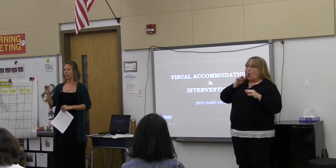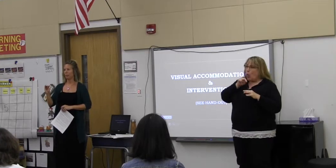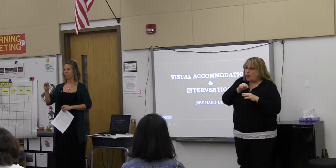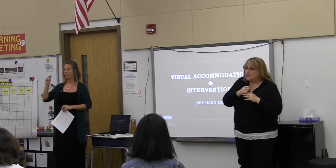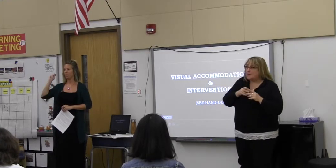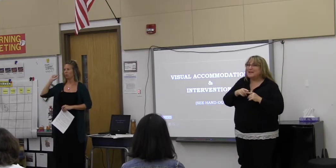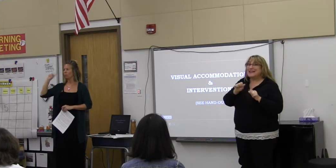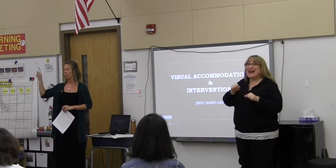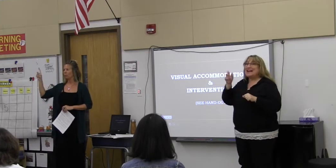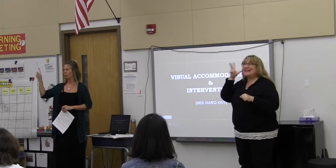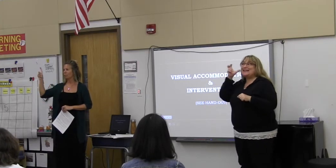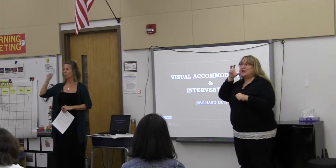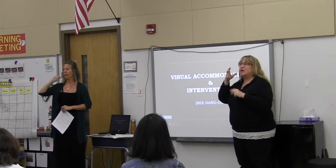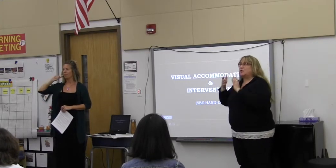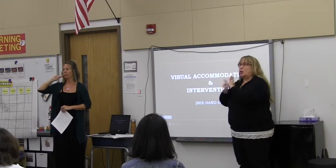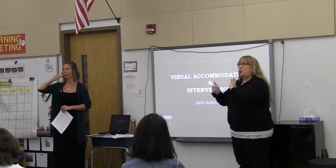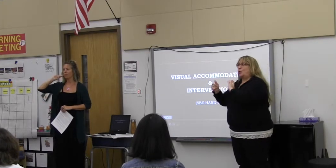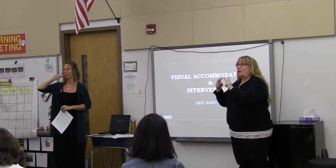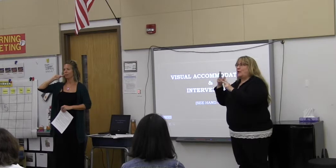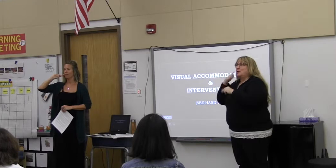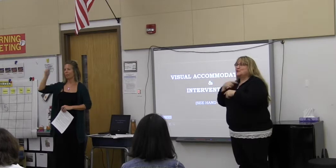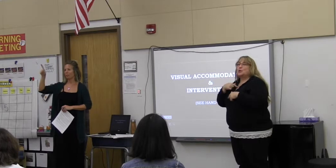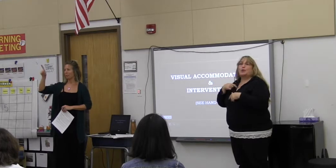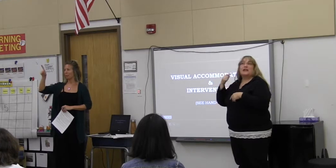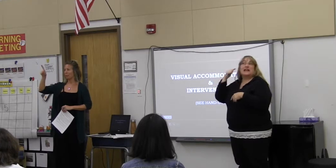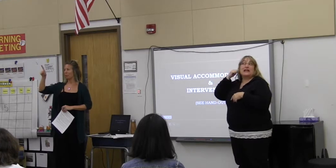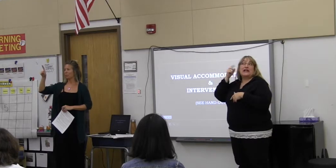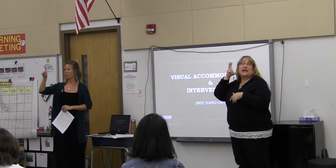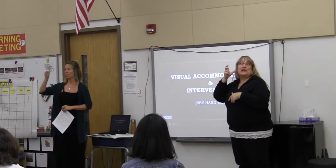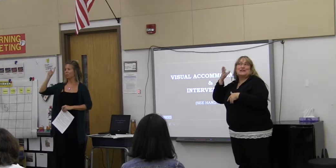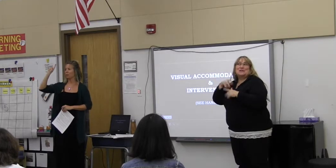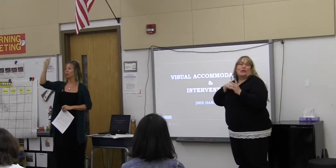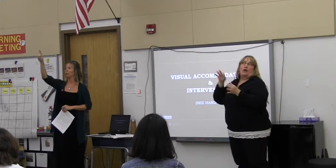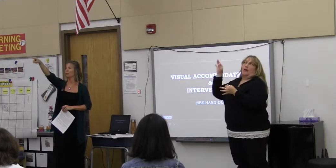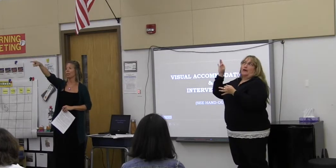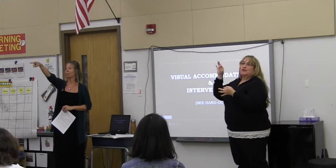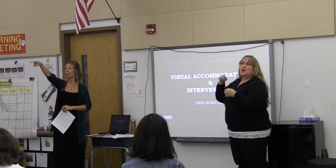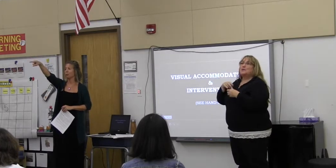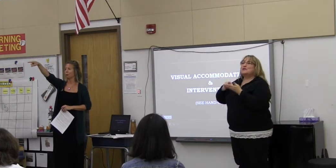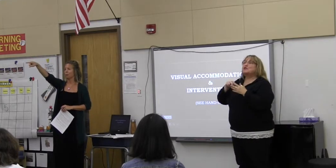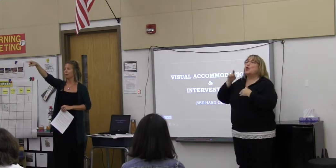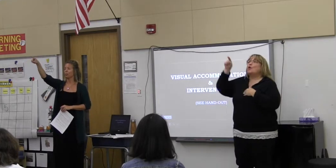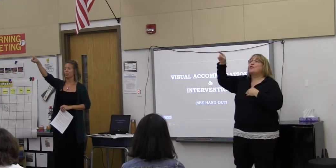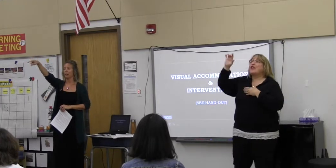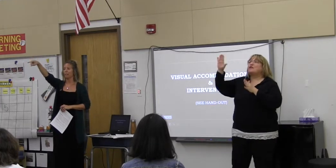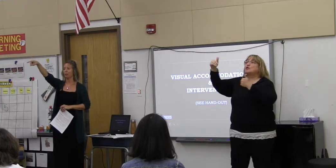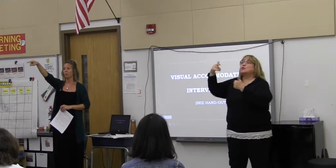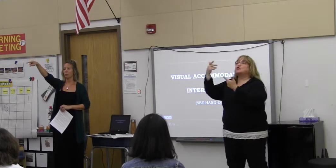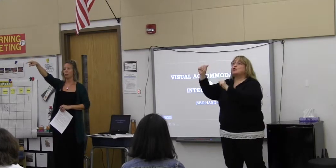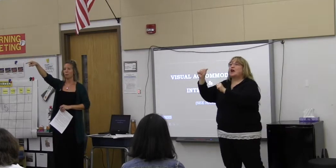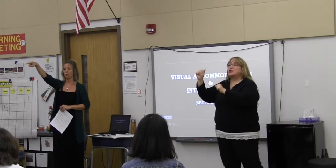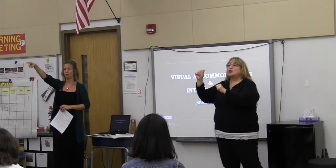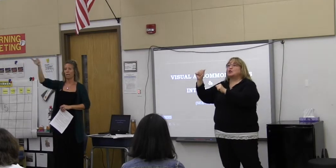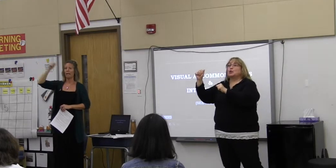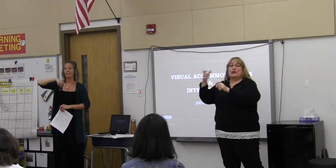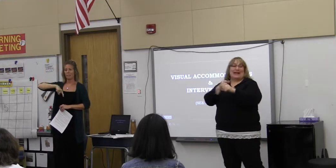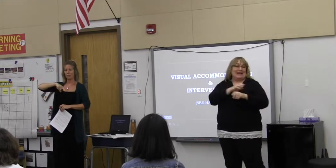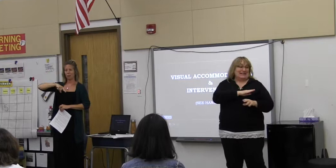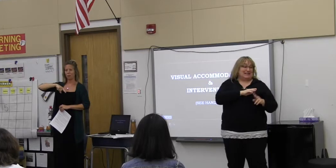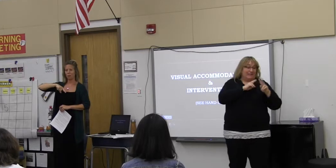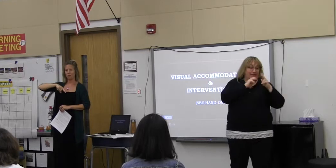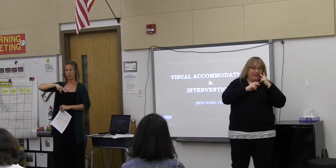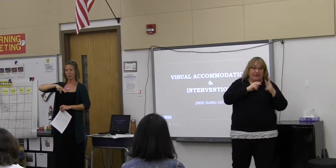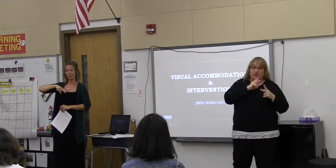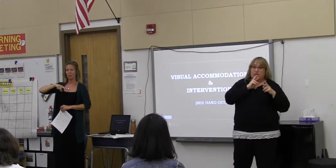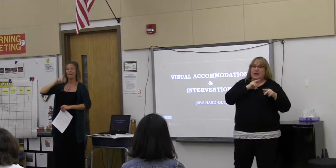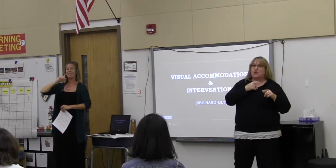very good hearing, and he tunes in to whatever sounds he's hearing. So that means if you're over on that side of the room and you're trying to get a visual response and kids